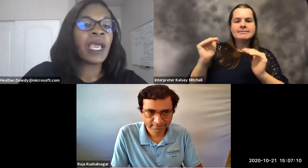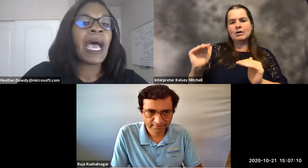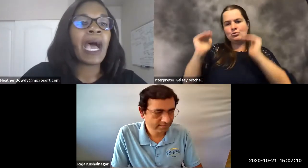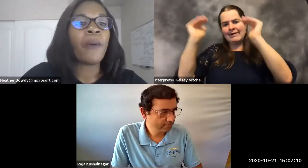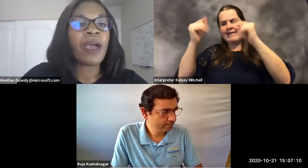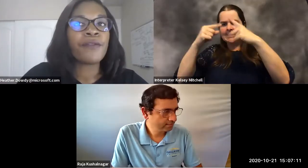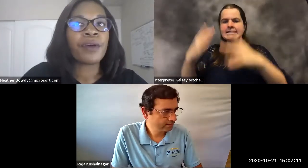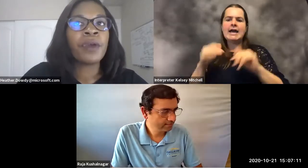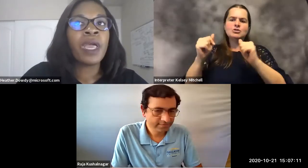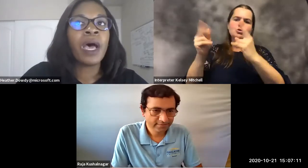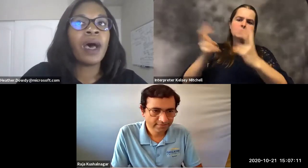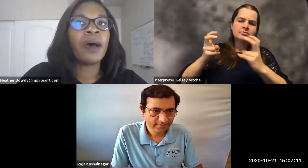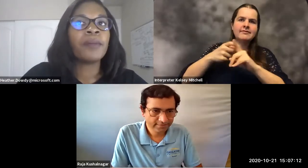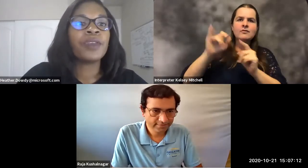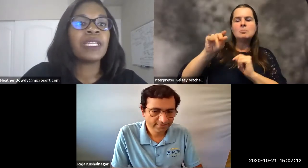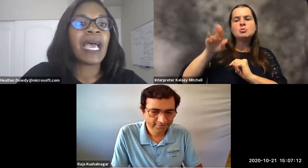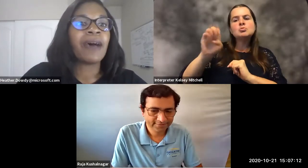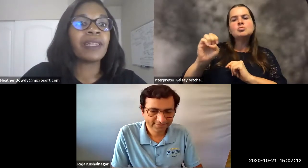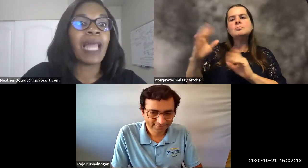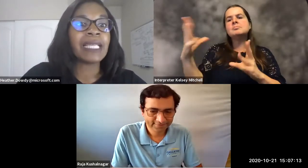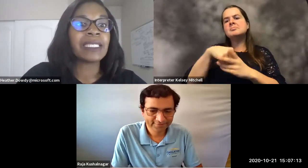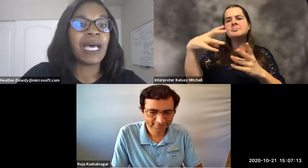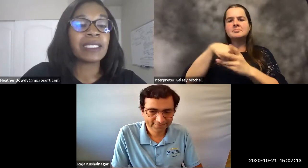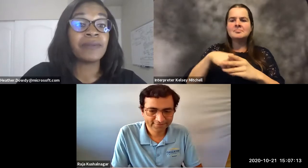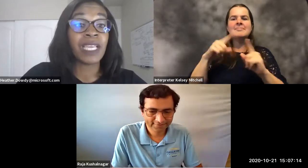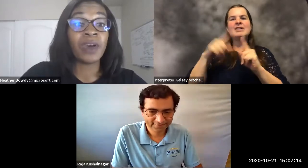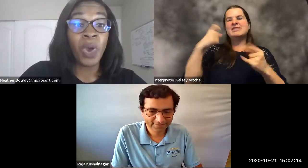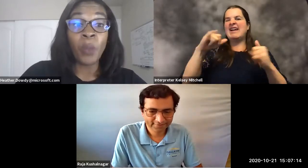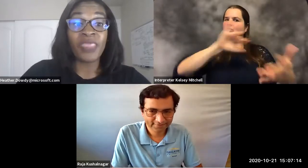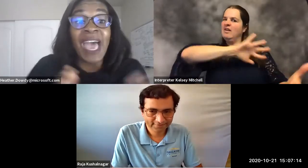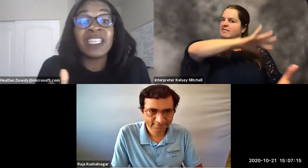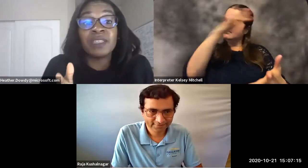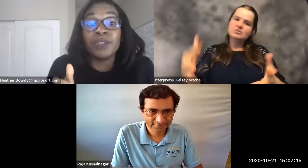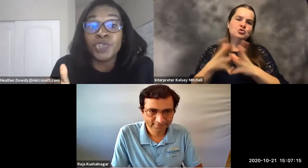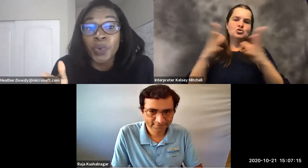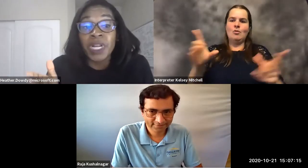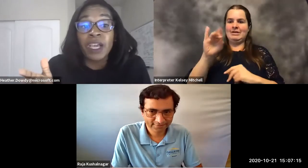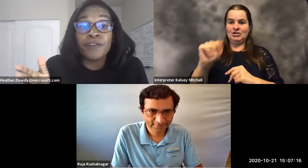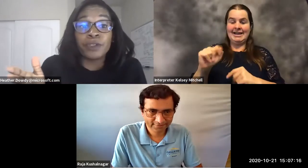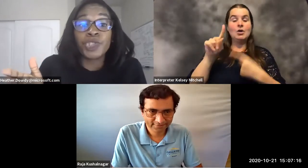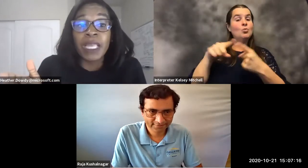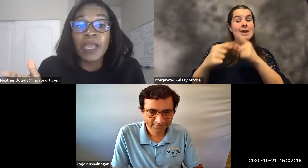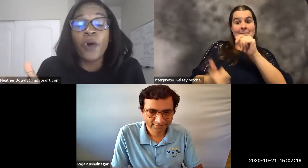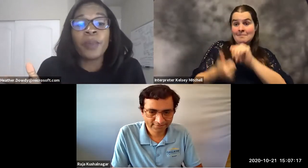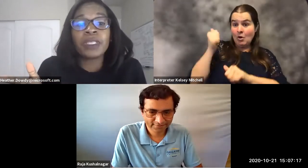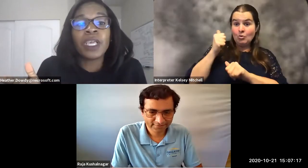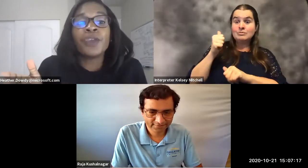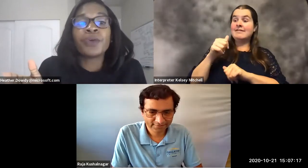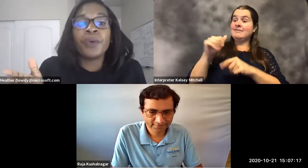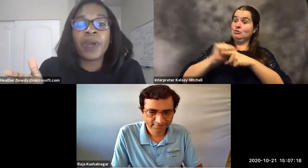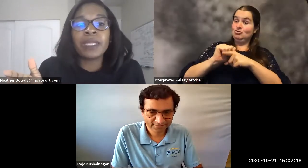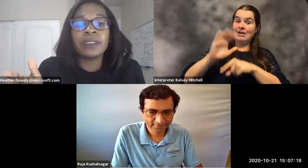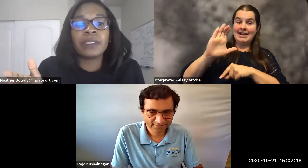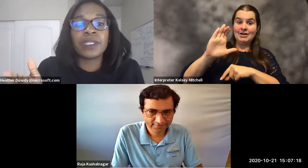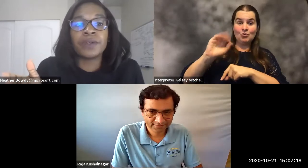signers. However, you need to have lots and lots of data. When that is the majority of your training corpus,